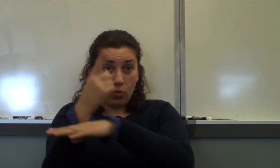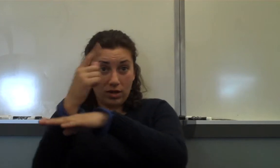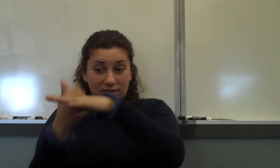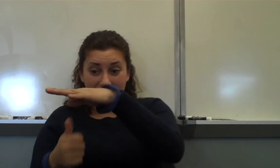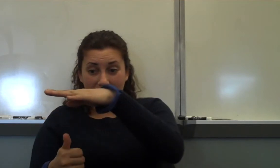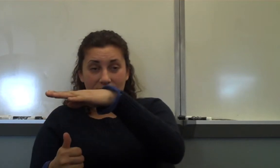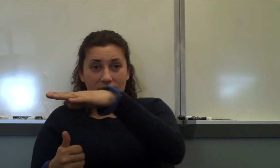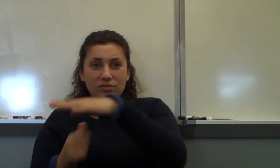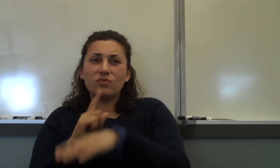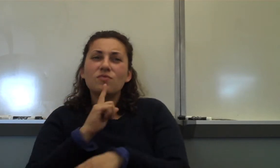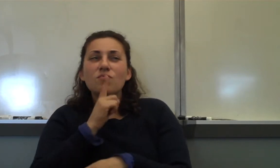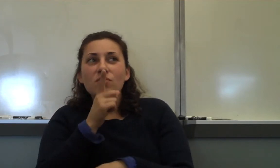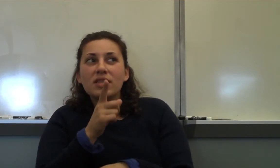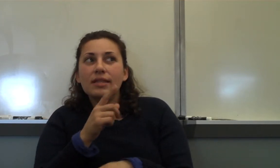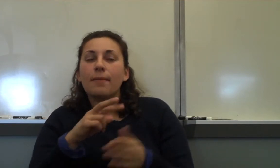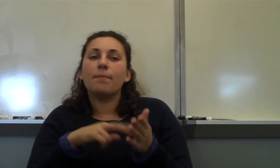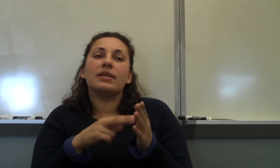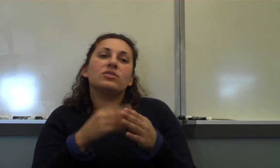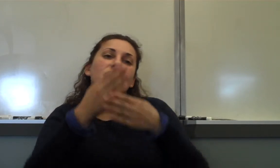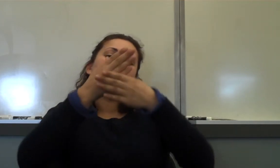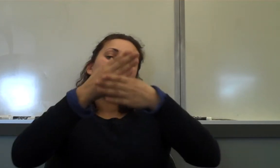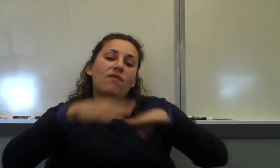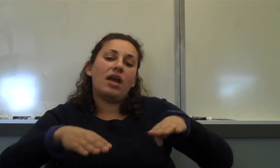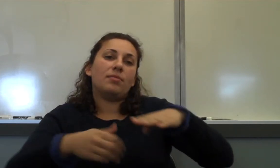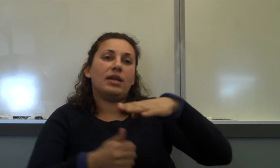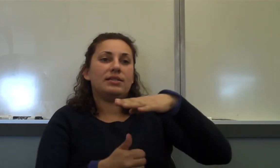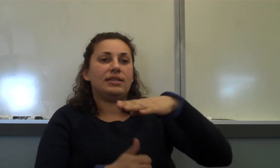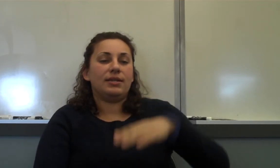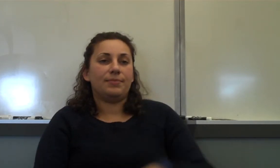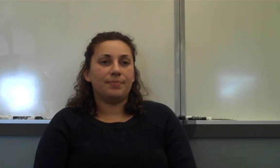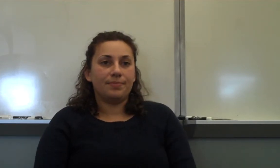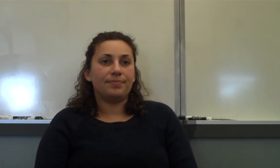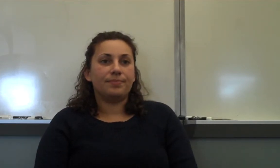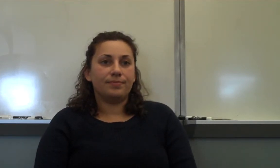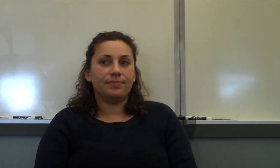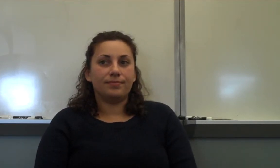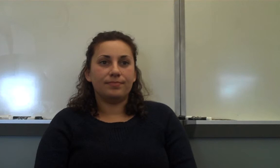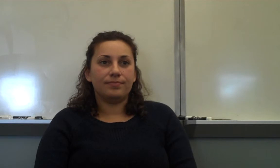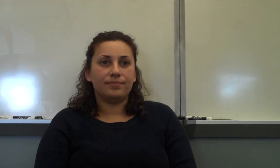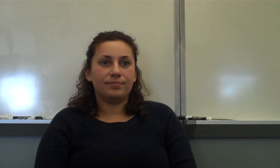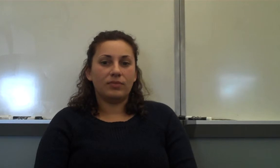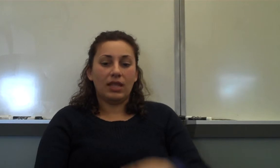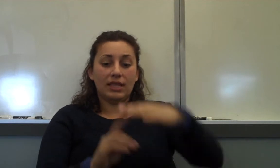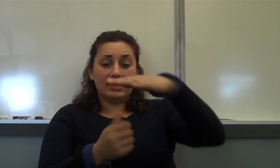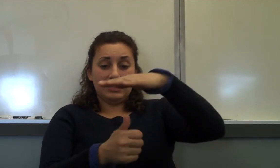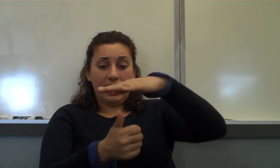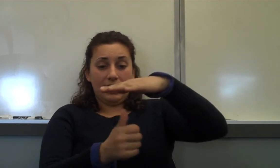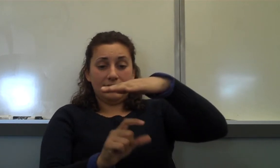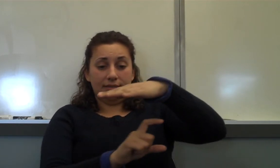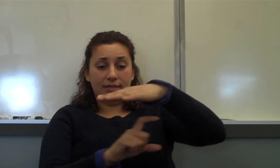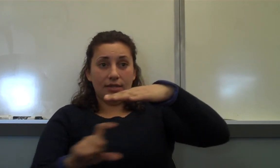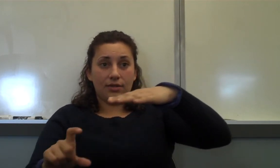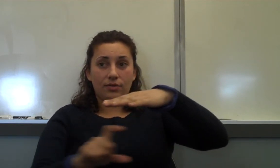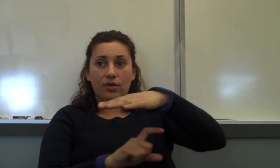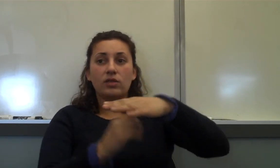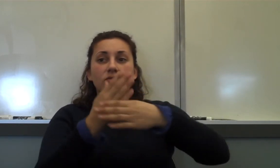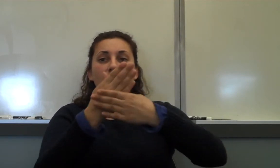you're dividing it by 10. Multiplying by 1/10 puts the 10 down in the denominator and divides the number by 10. It's going to